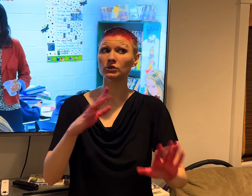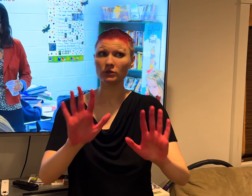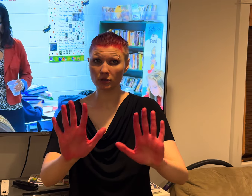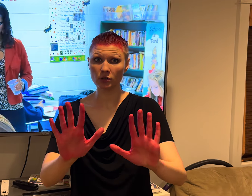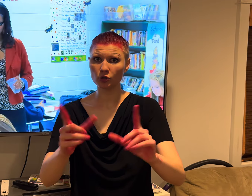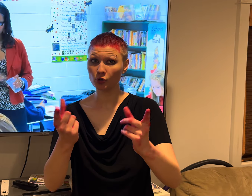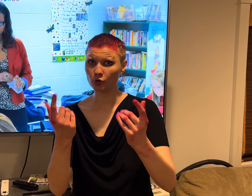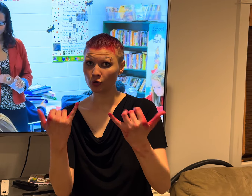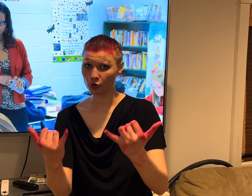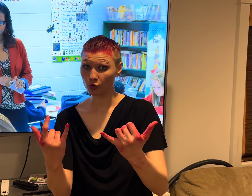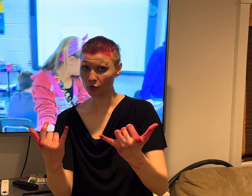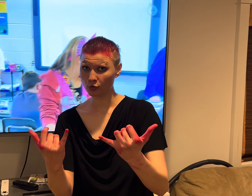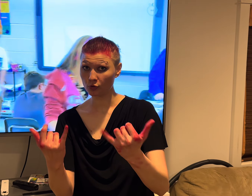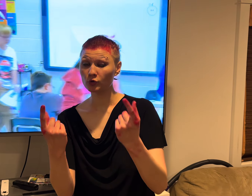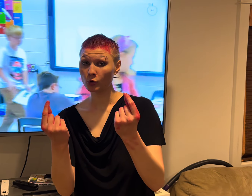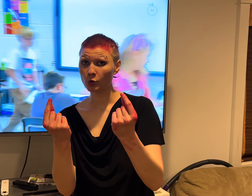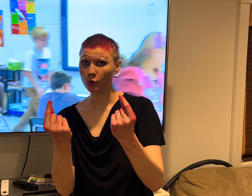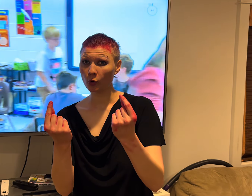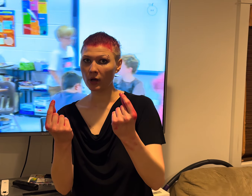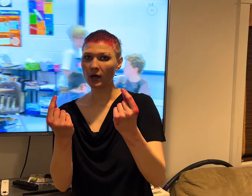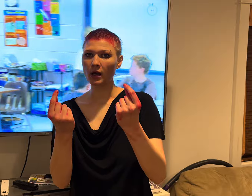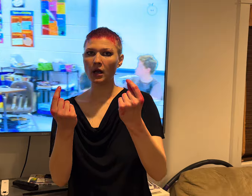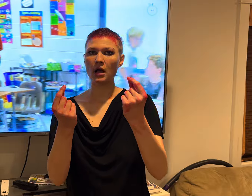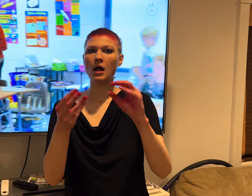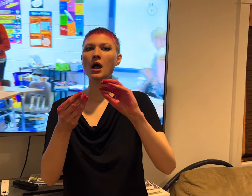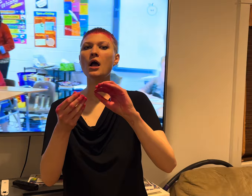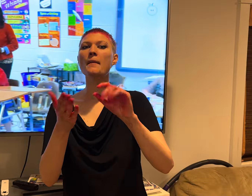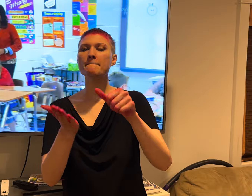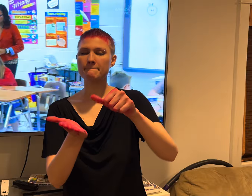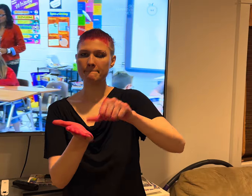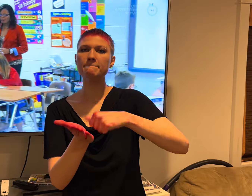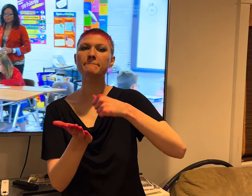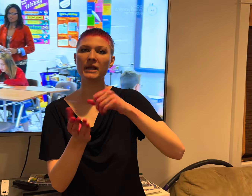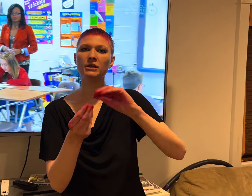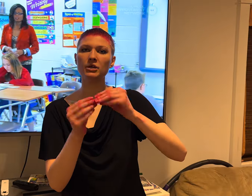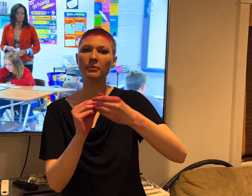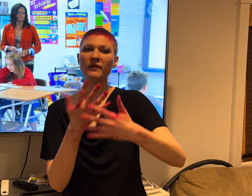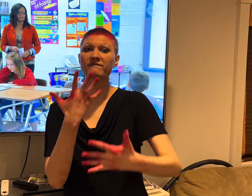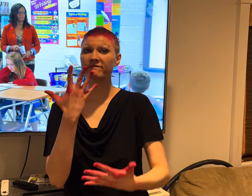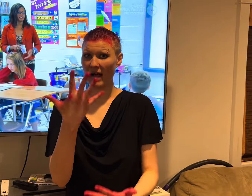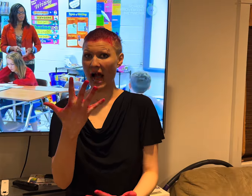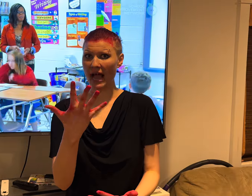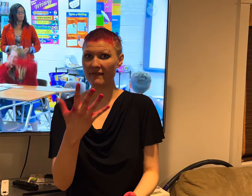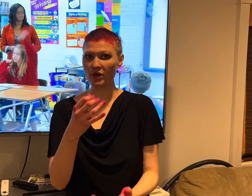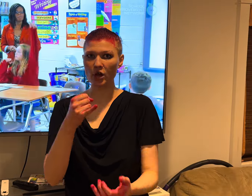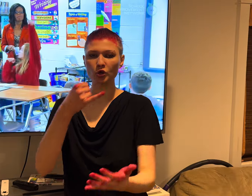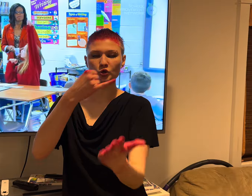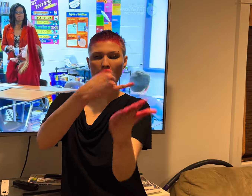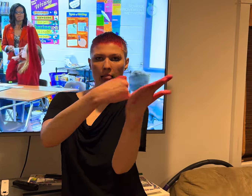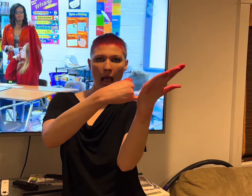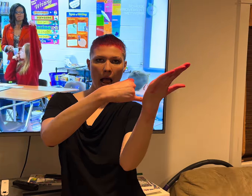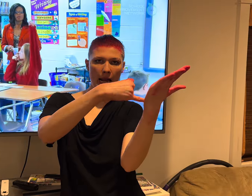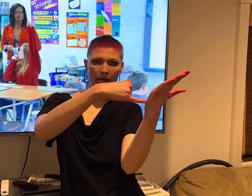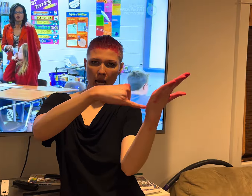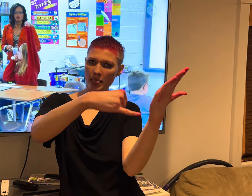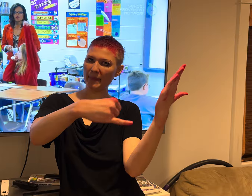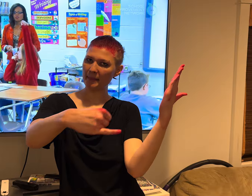page. Now, when you look at these text-dependent questions, why are they called text-dependent? Why are the